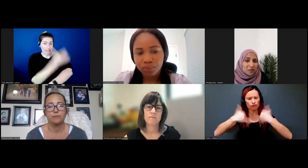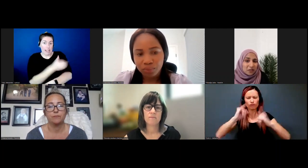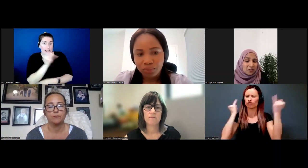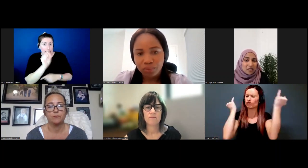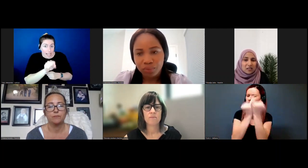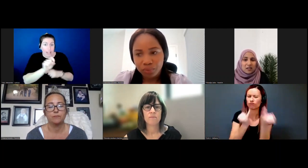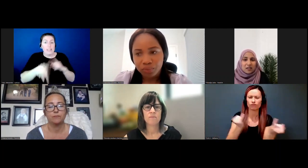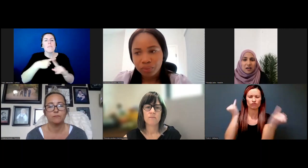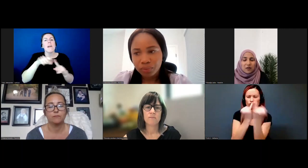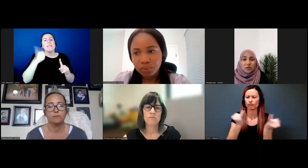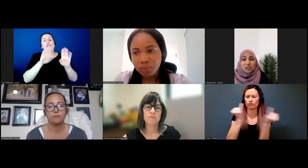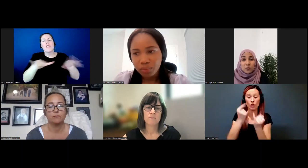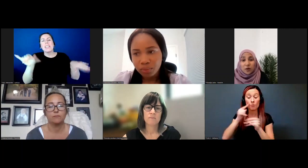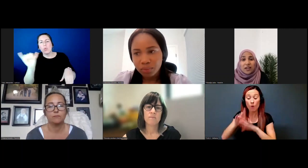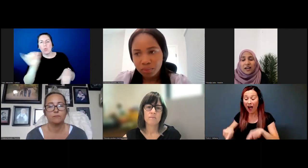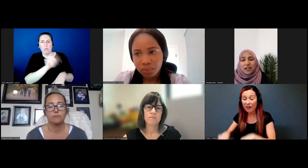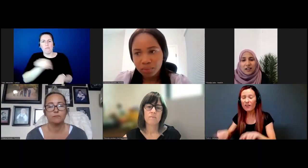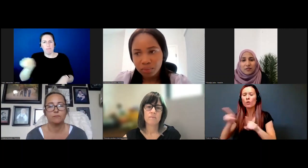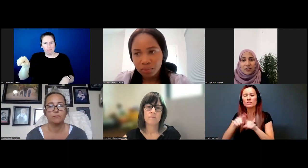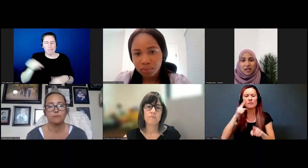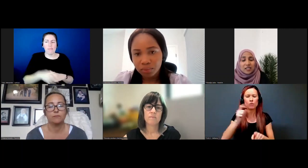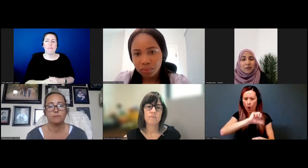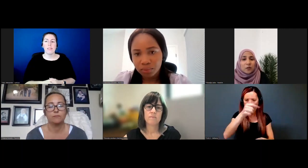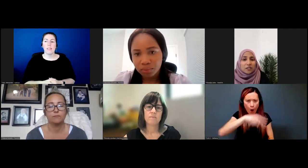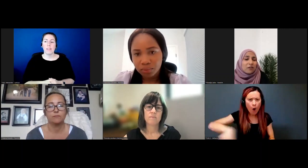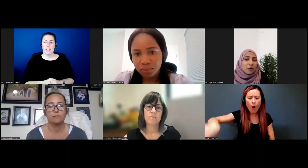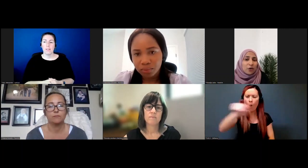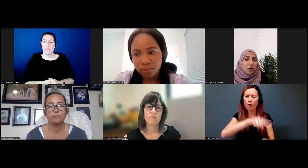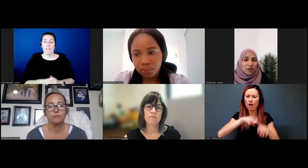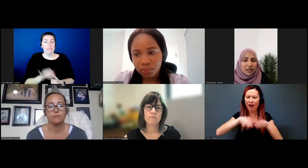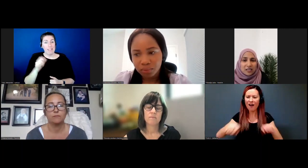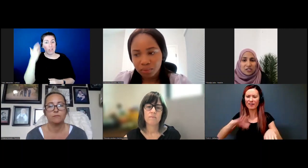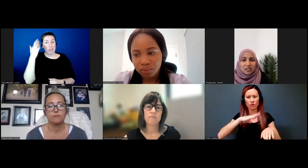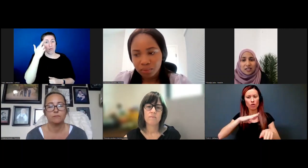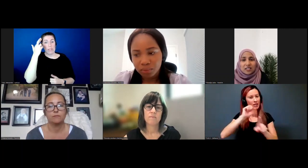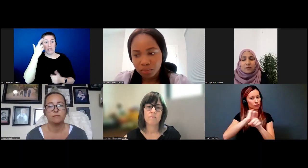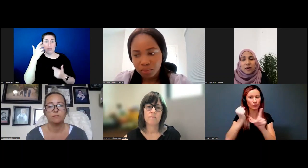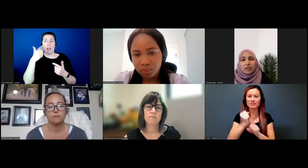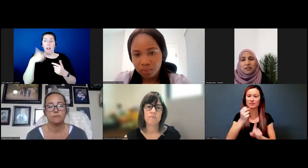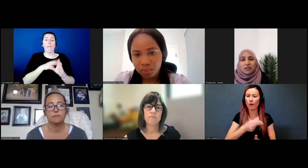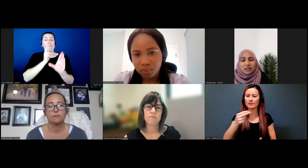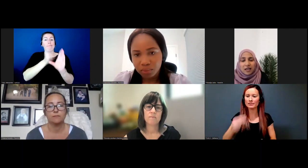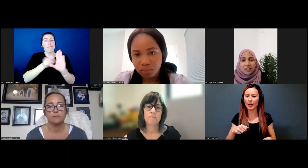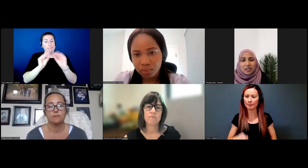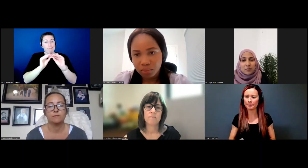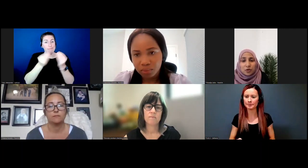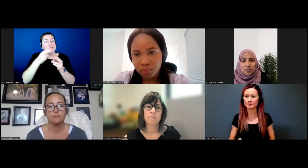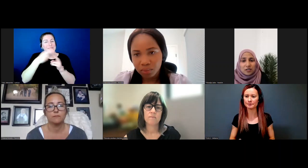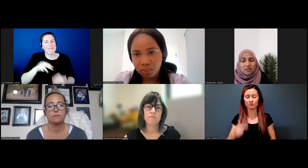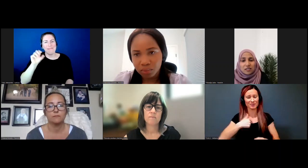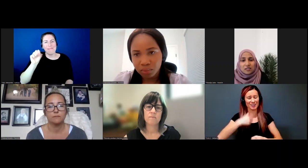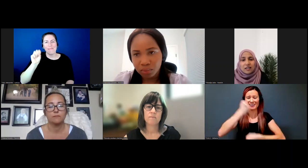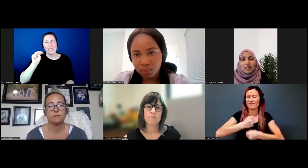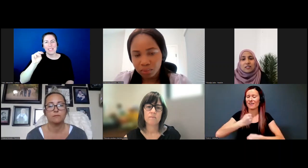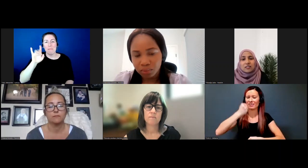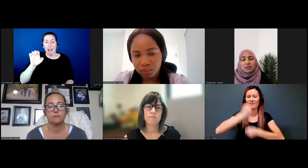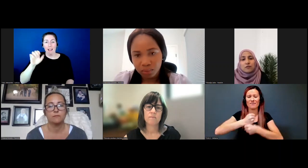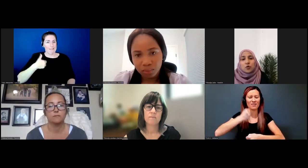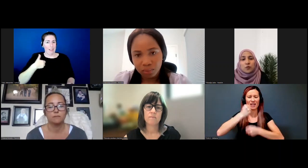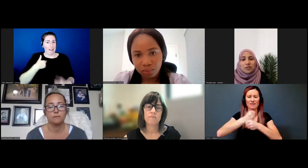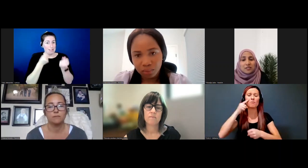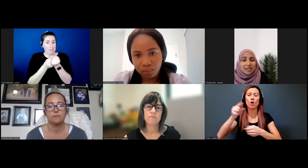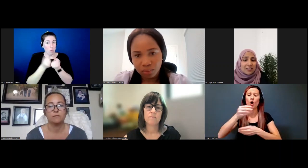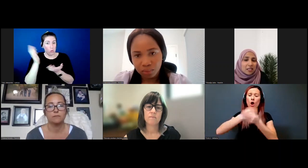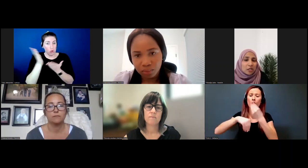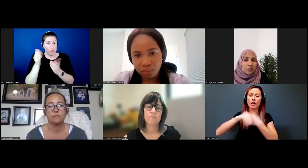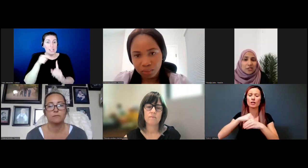with disabilities, which is why I have ended up working for an organization like Smile Canada Support Services that serves